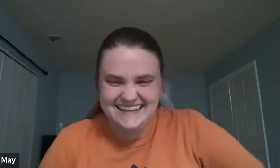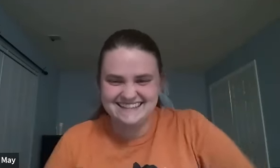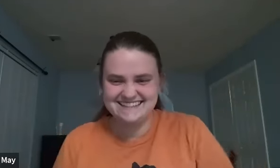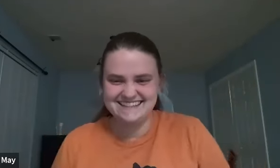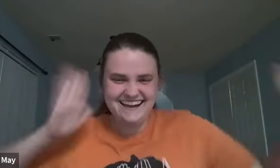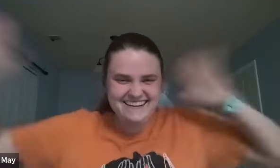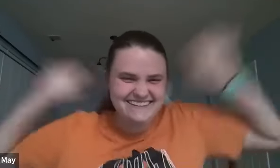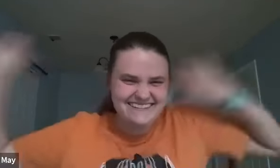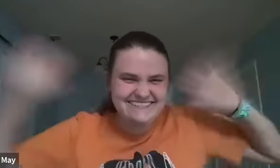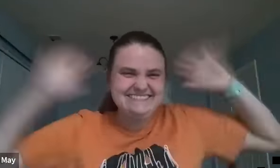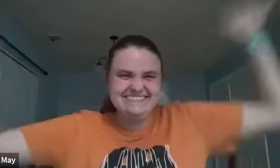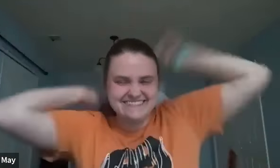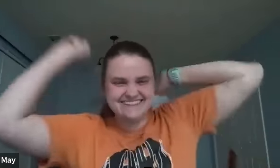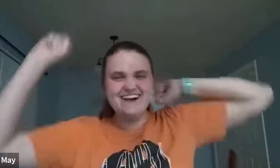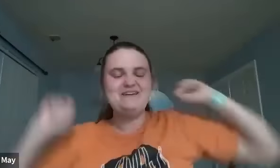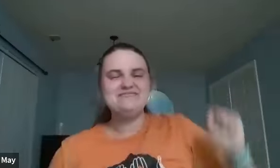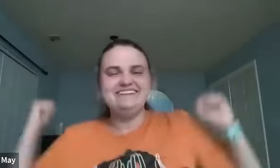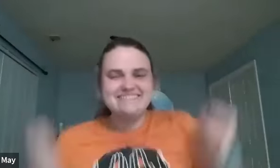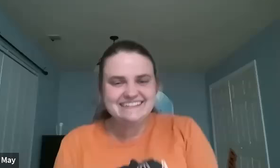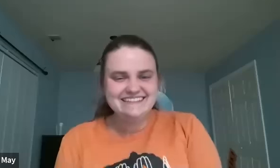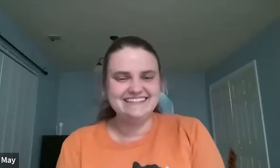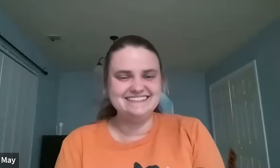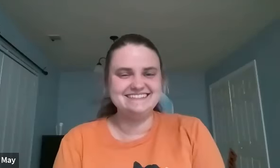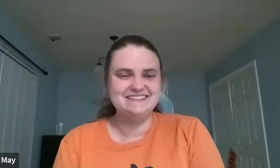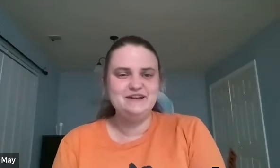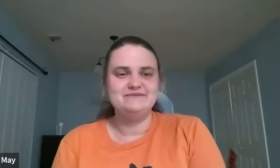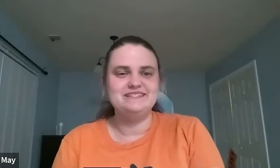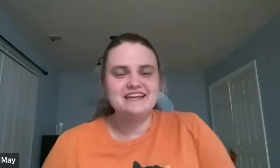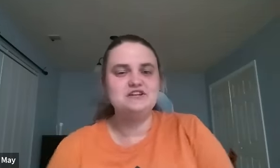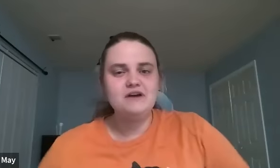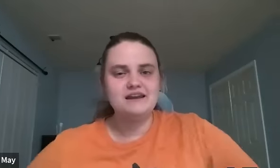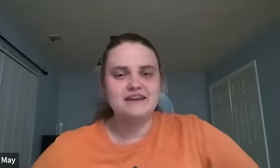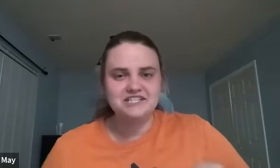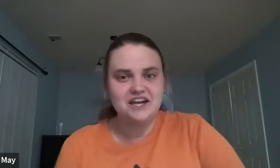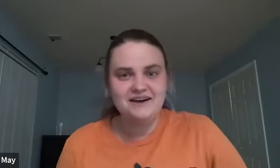Yes. Oh my goodness. Miss Katie, you got to catch up.